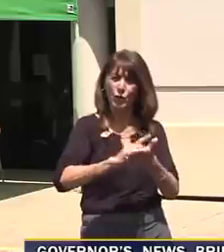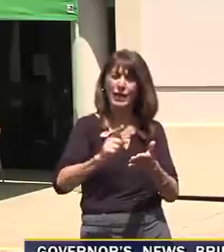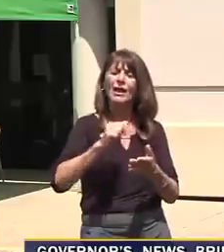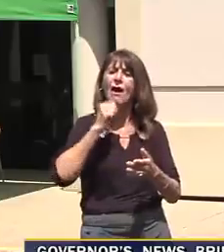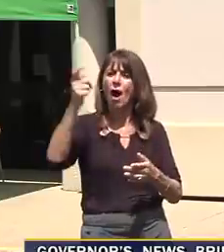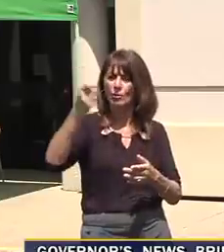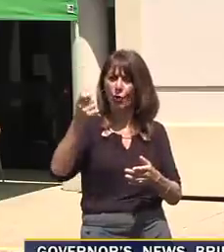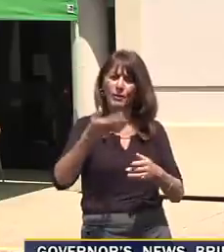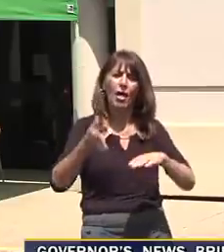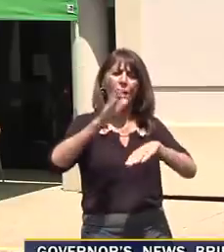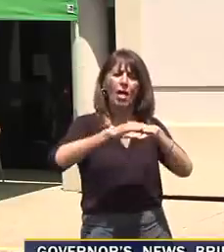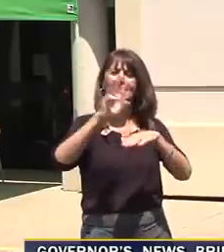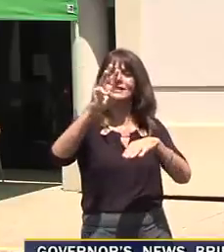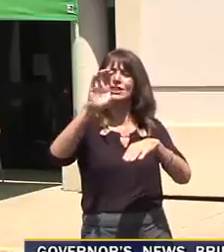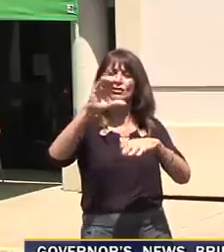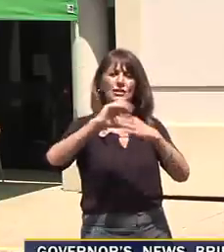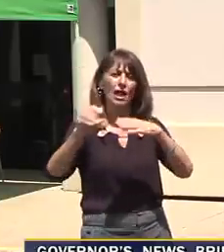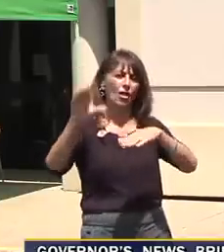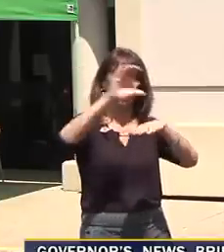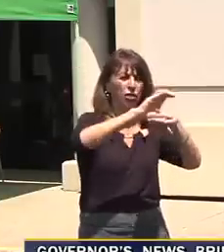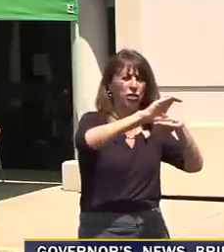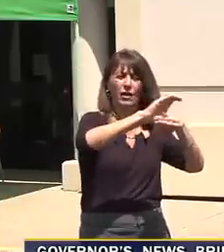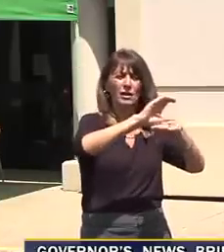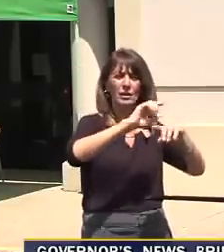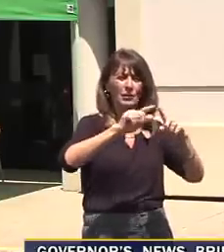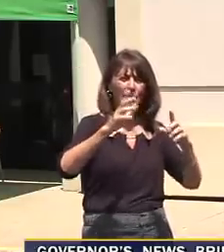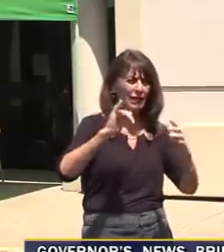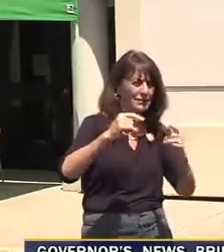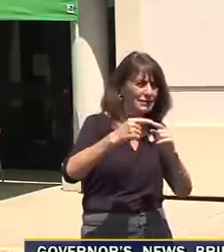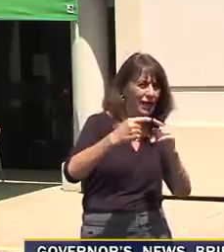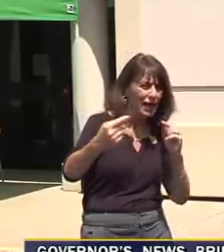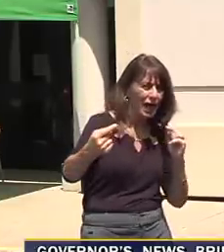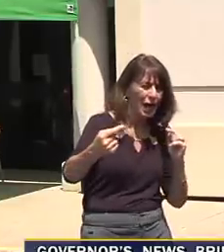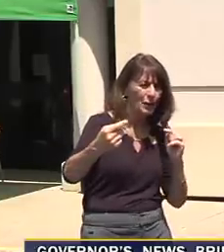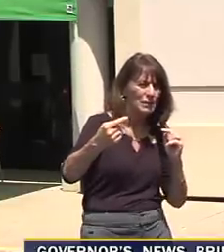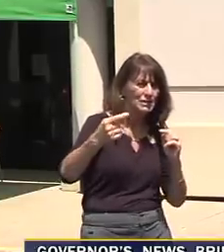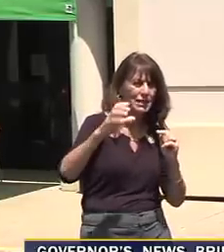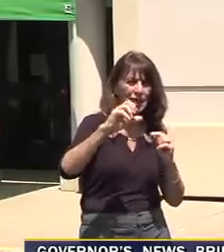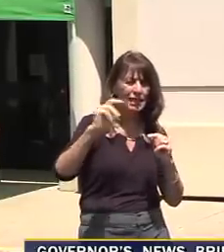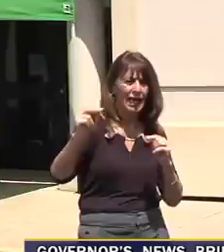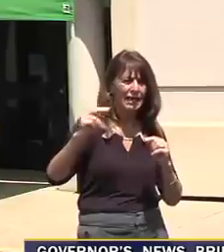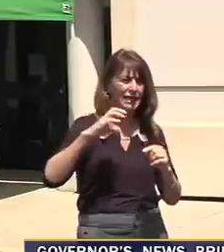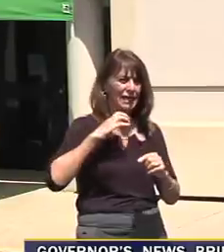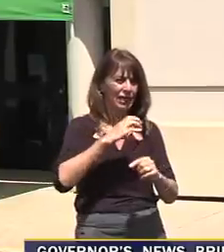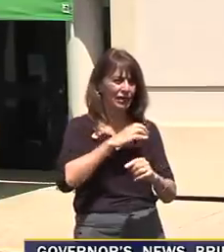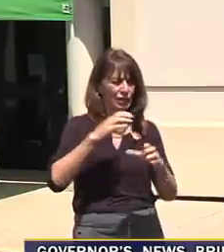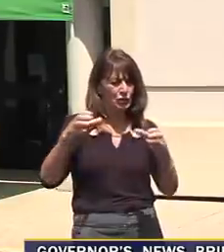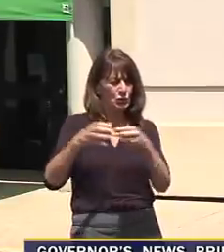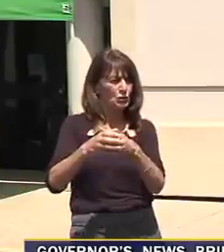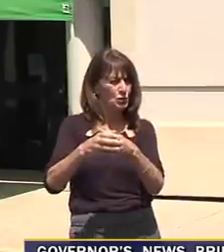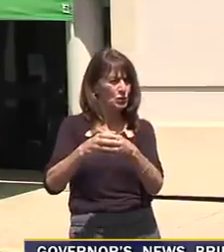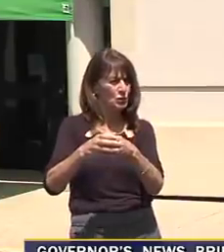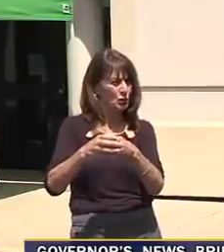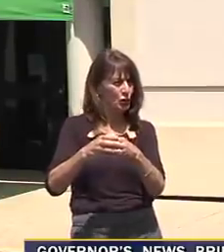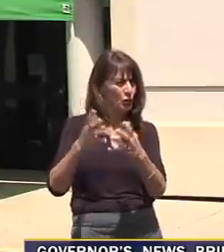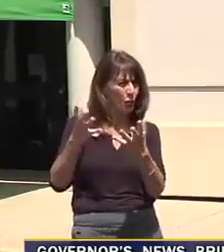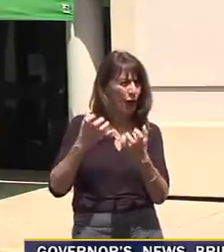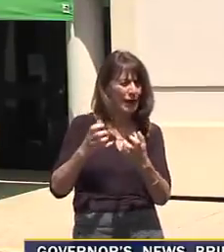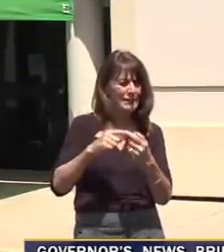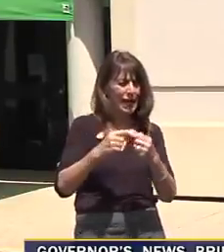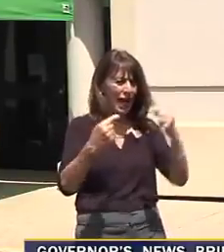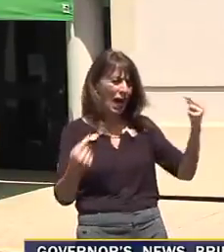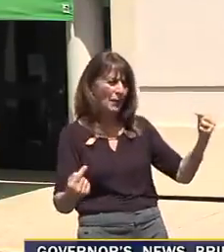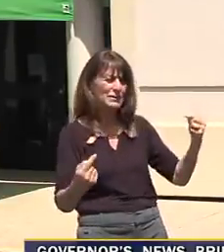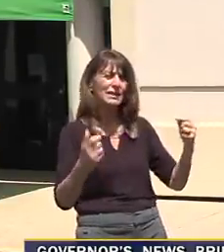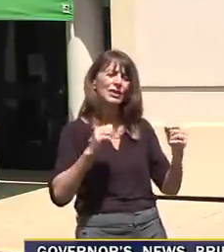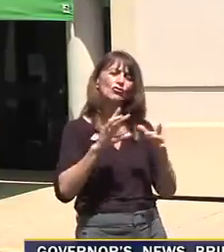unemployment help, but that seems to be completely opposite to what the Connecticut congressional delegation wants. Would